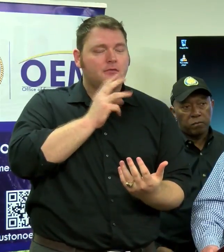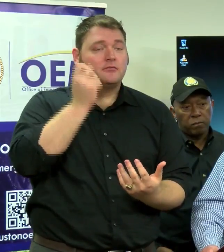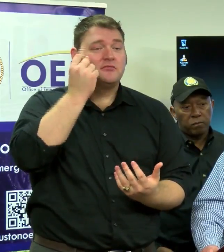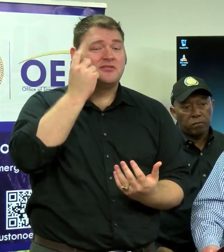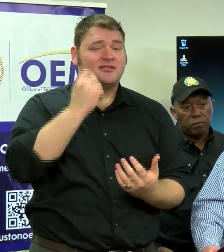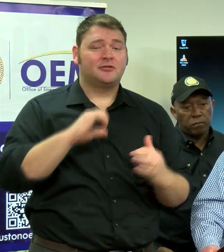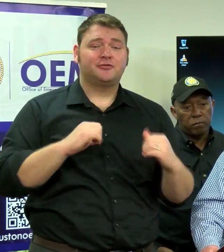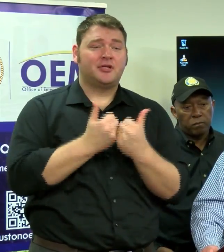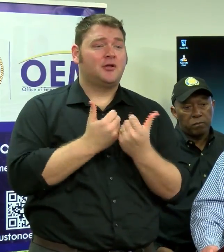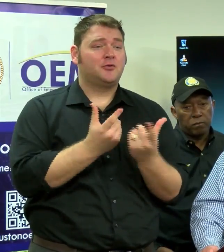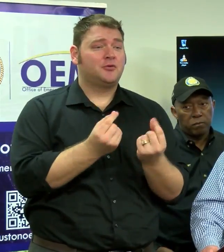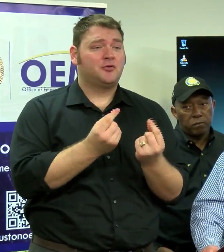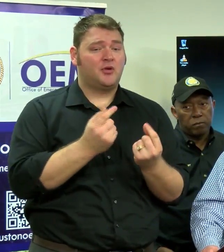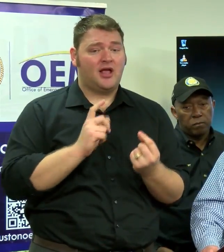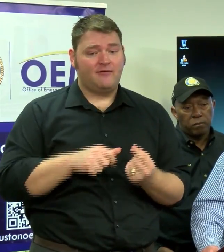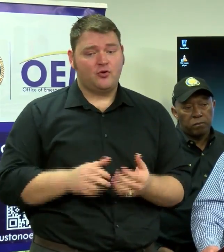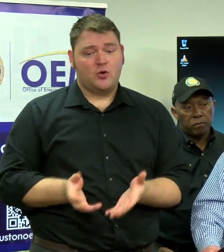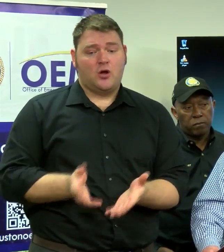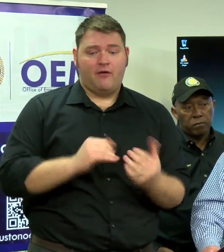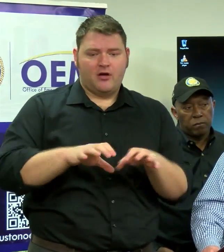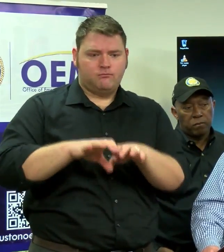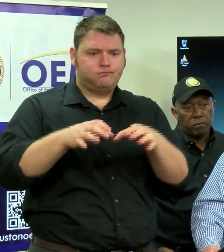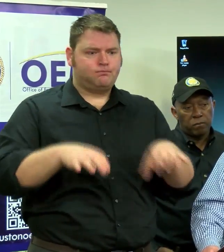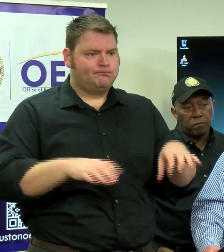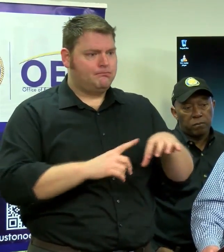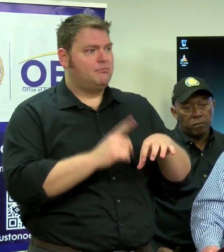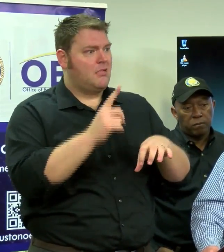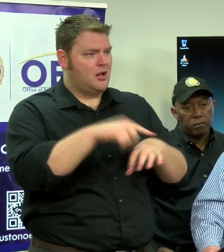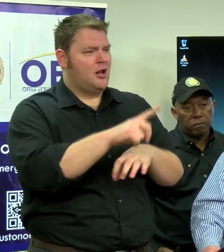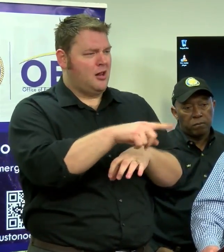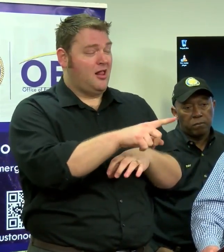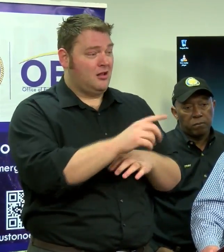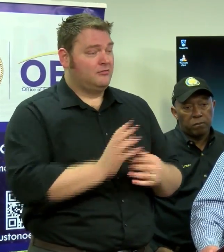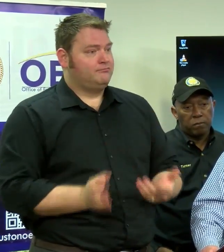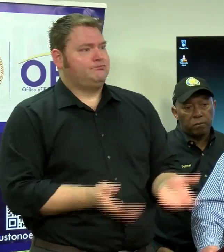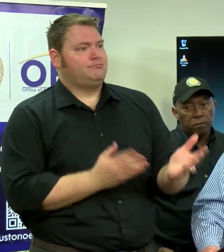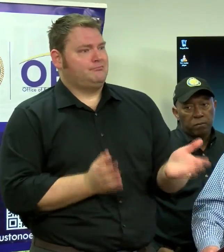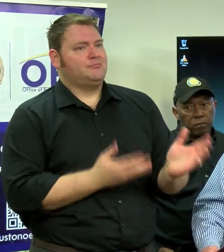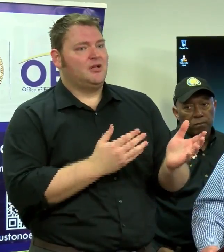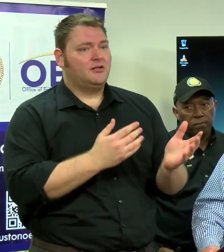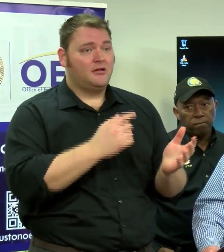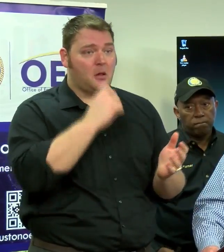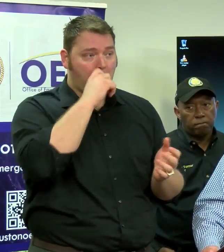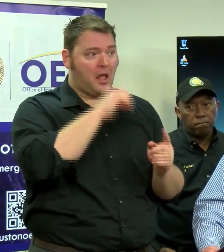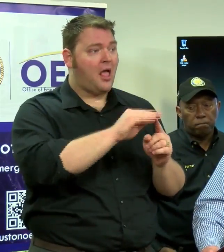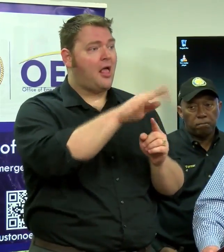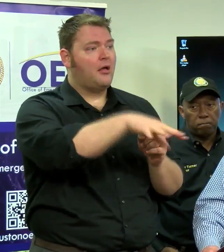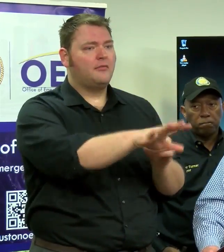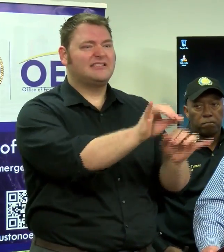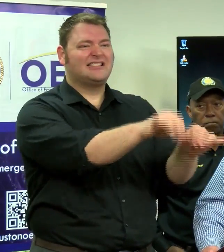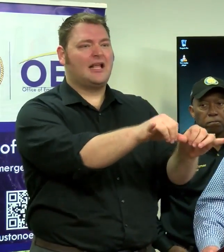long way away to find a place to pump it to, so it doesn't just come back into the system.